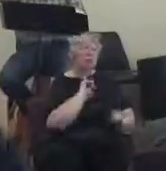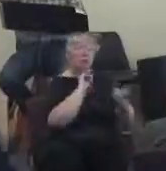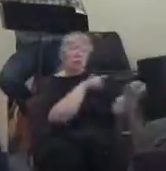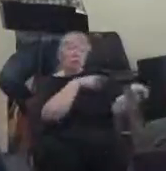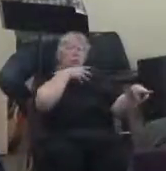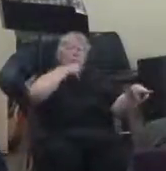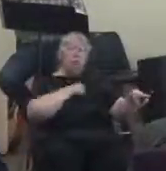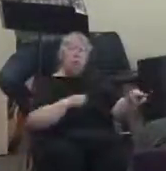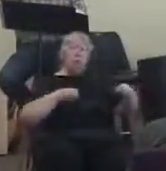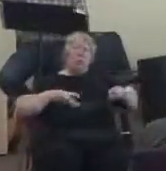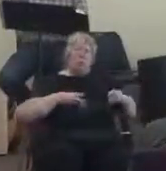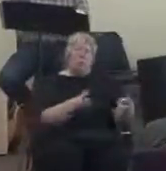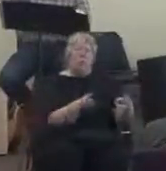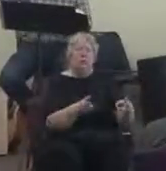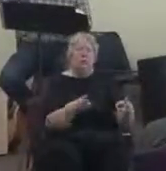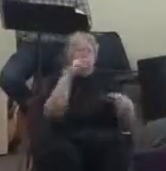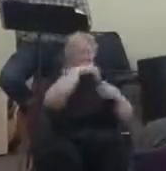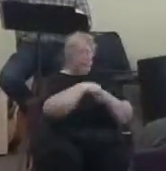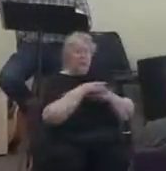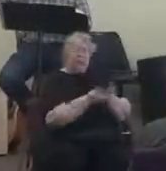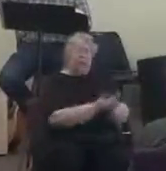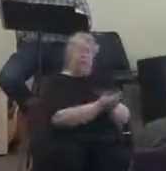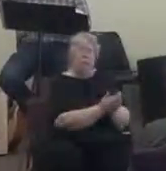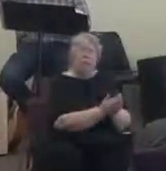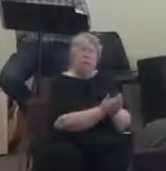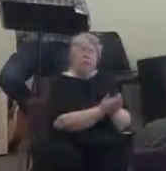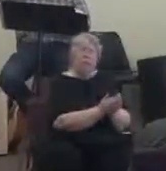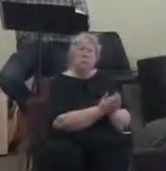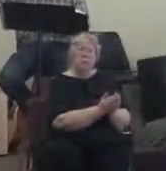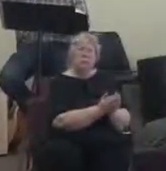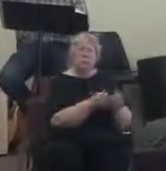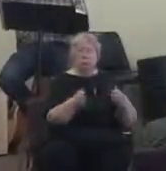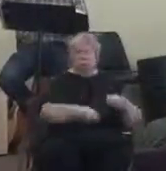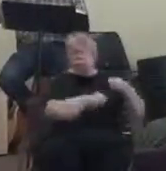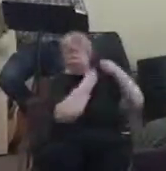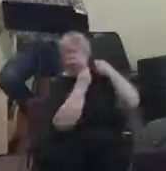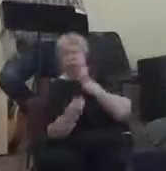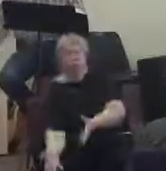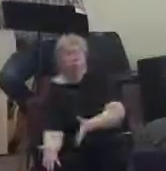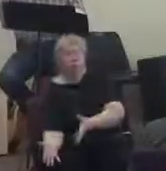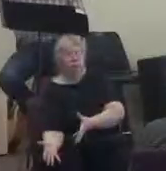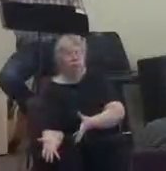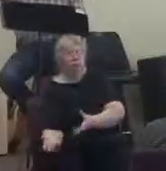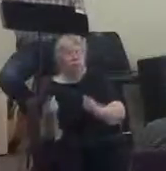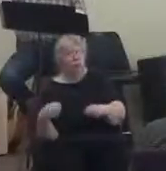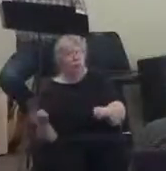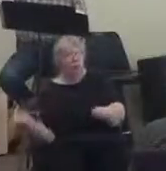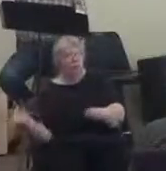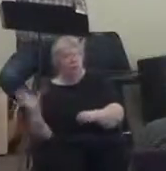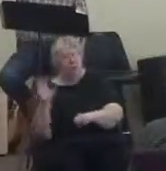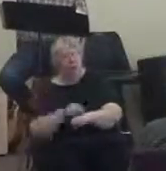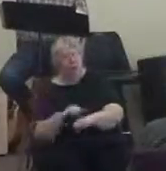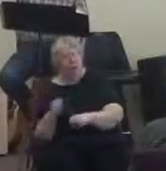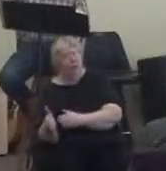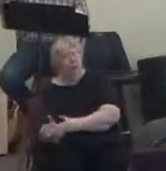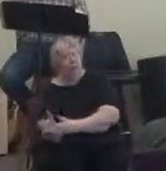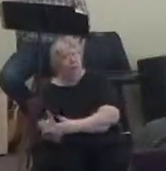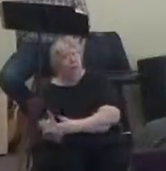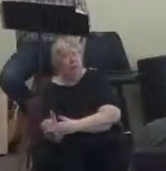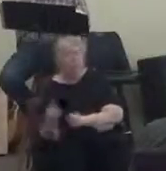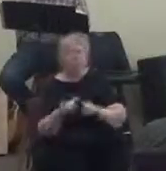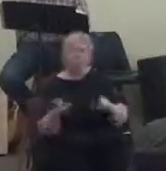old ways, jump in the boat, and go fishing and catch nothing until Jesus comes